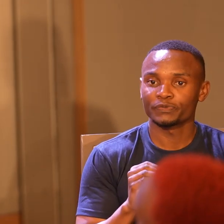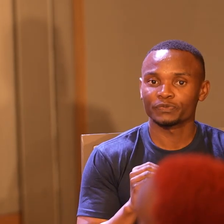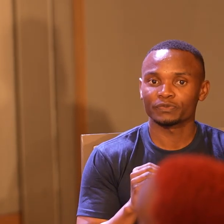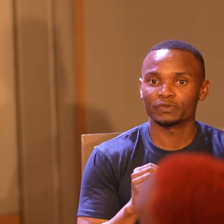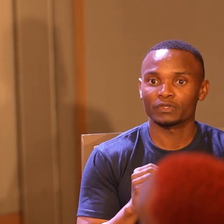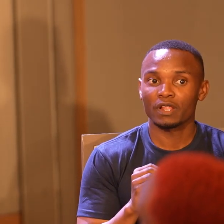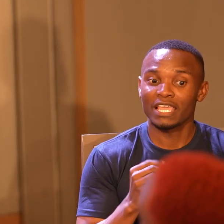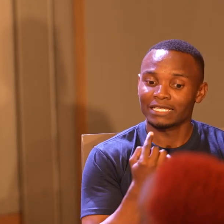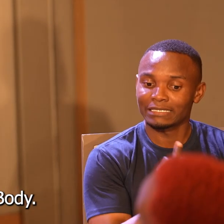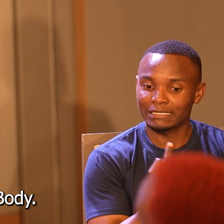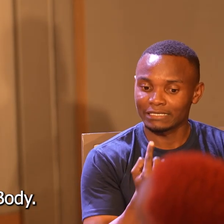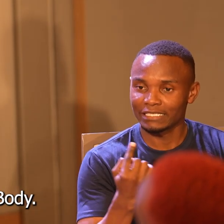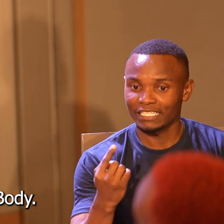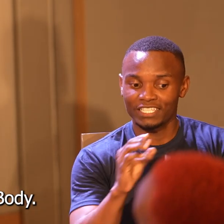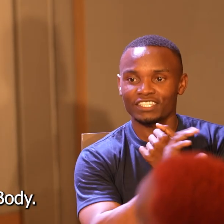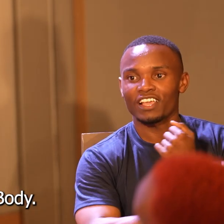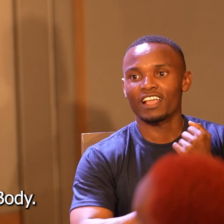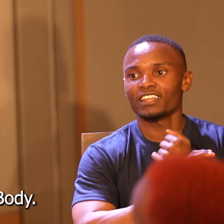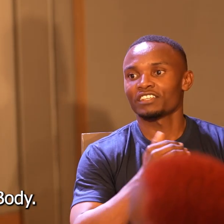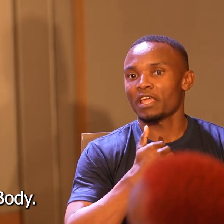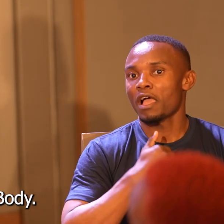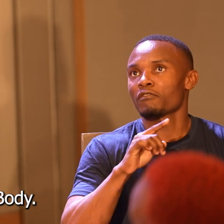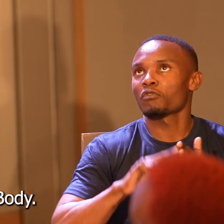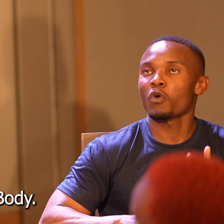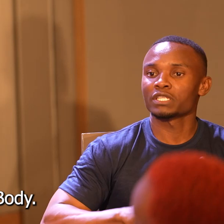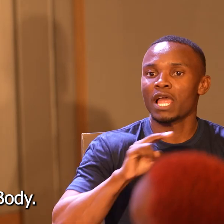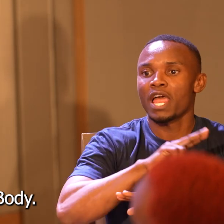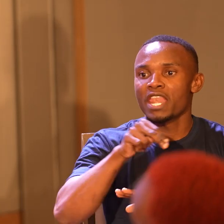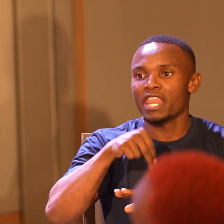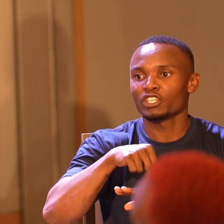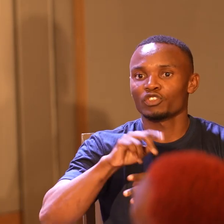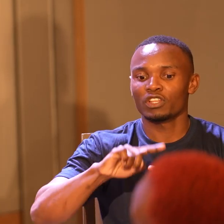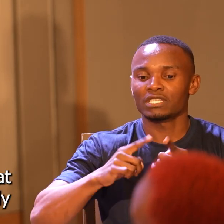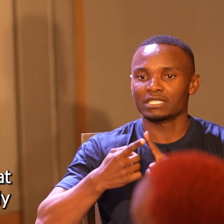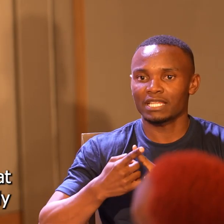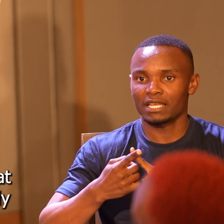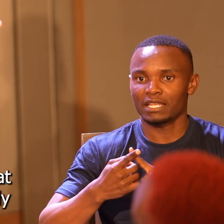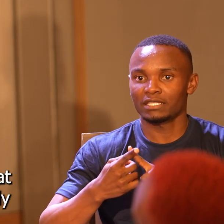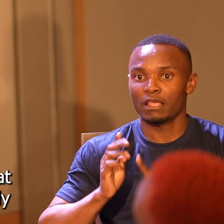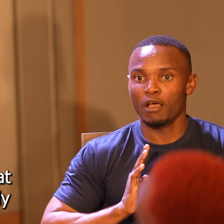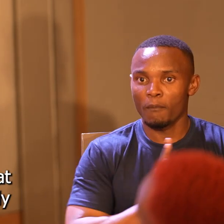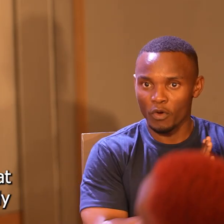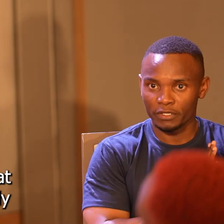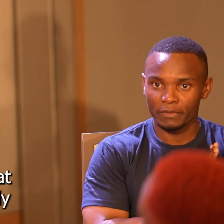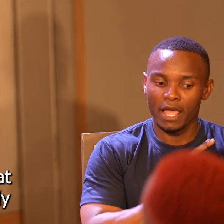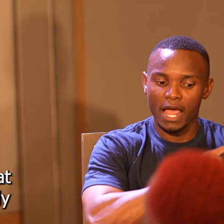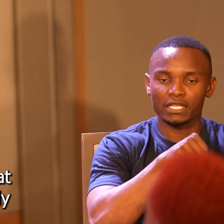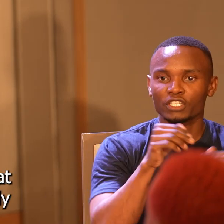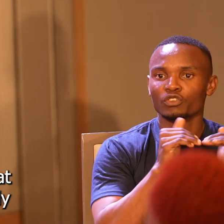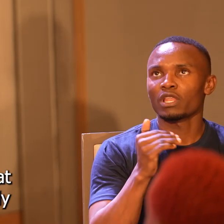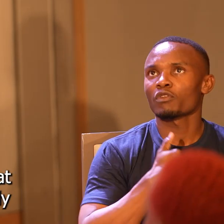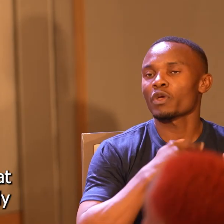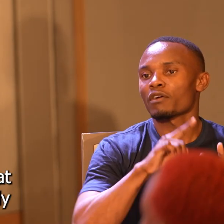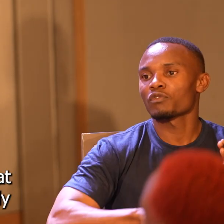in every country, we have what we call the national standards body. So at a national level, we have